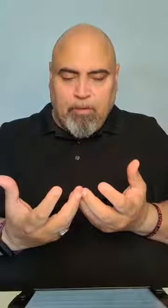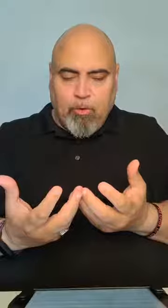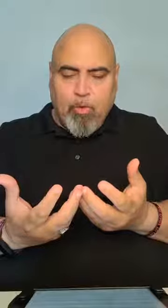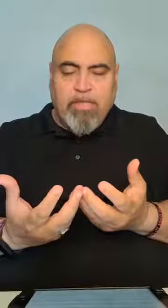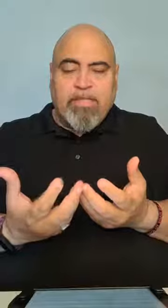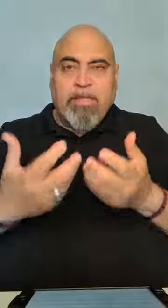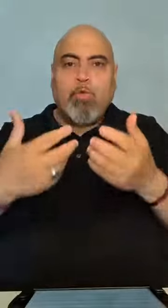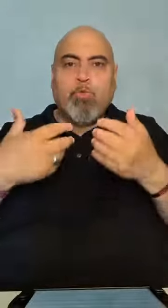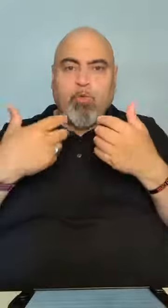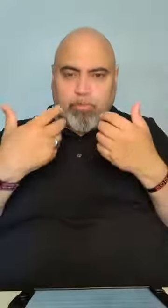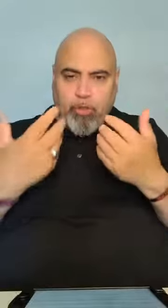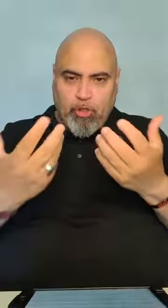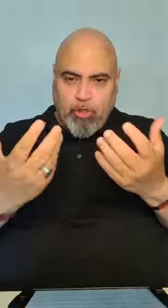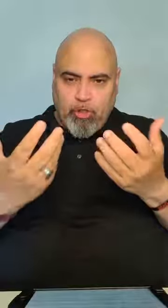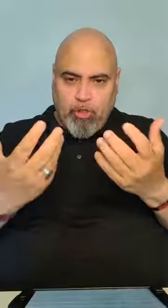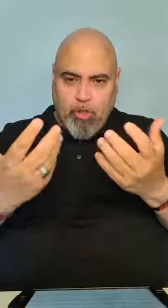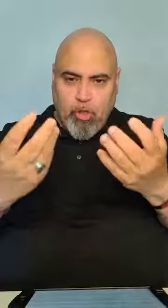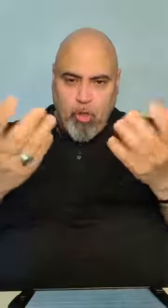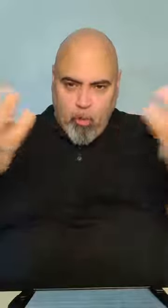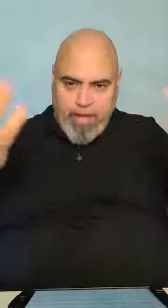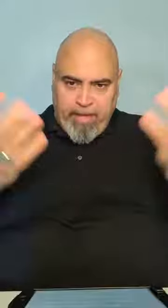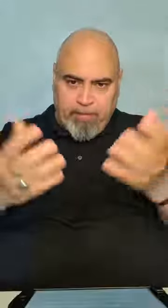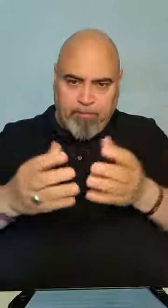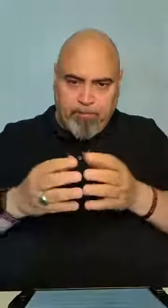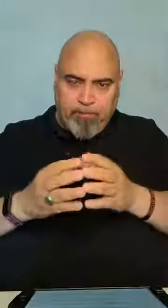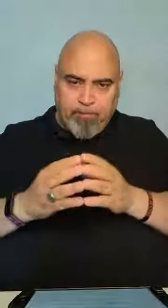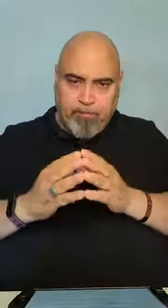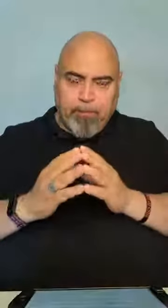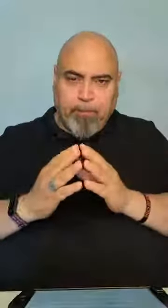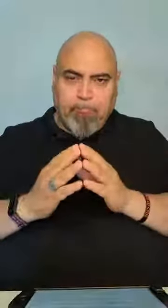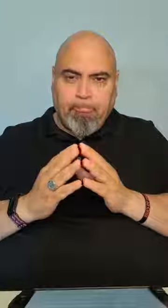you continue to push away